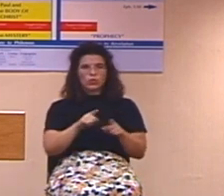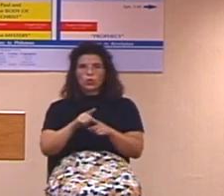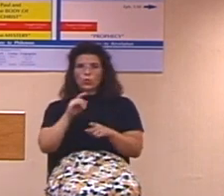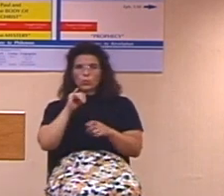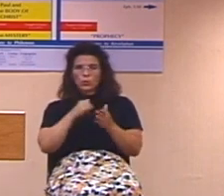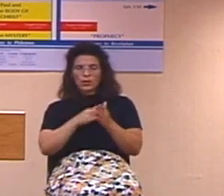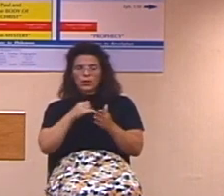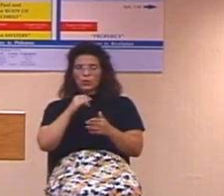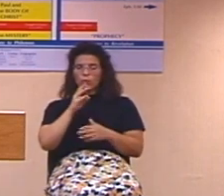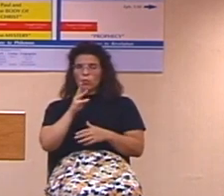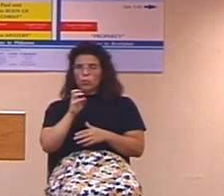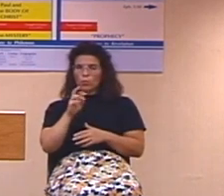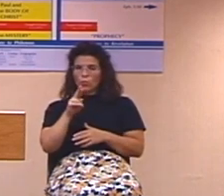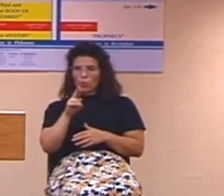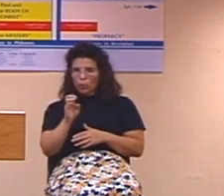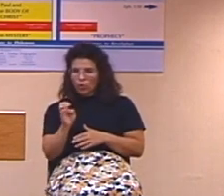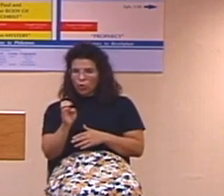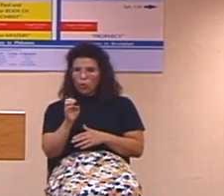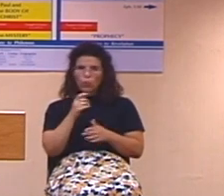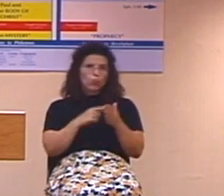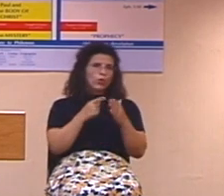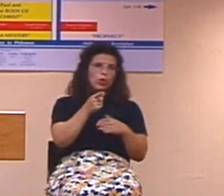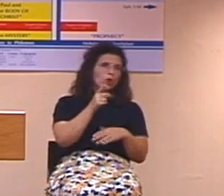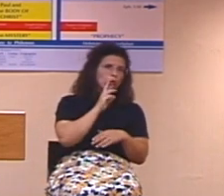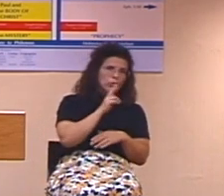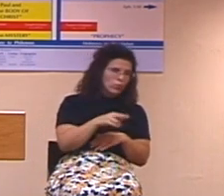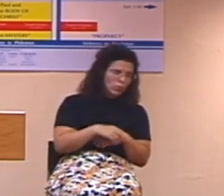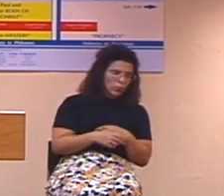were. What does He say you are?